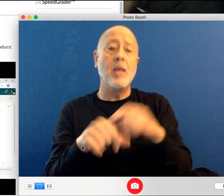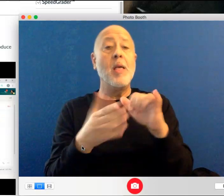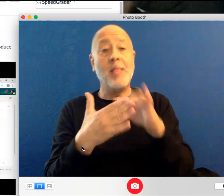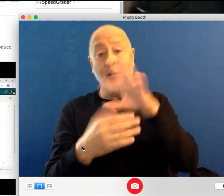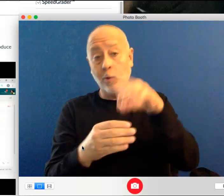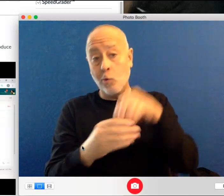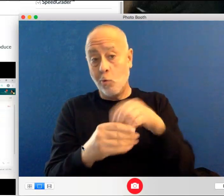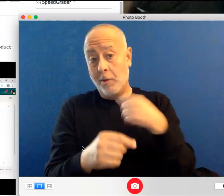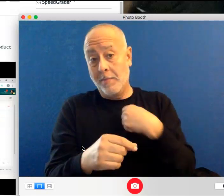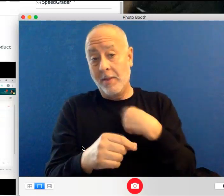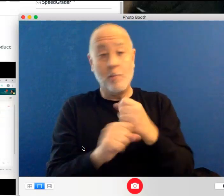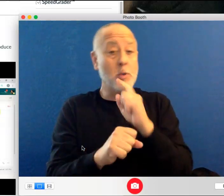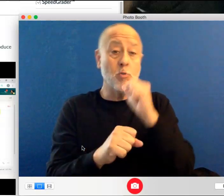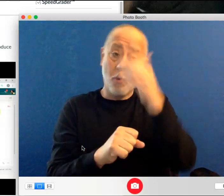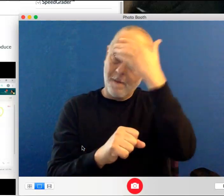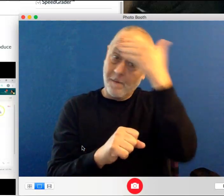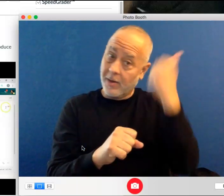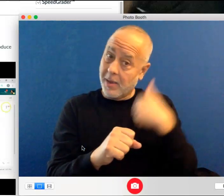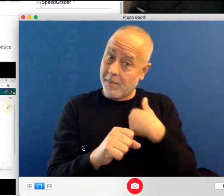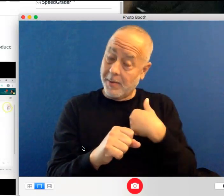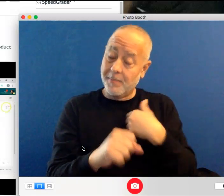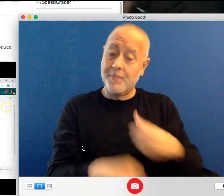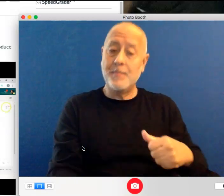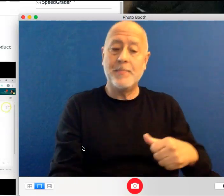including me. So make sure you don't forget me, okay?